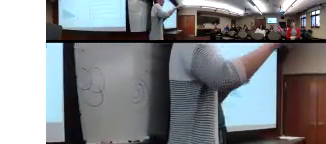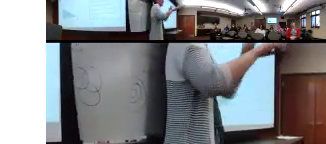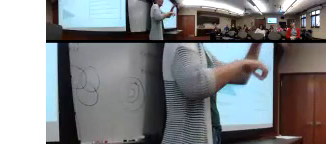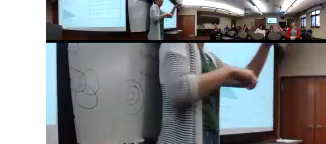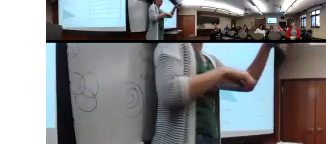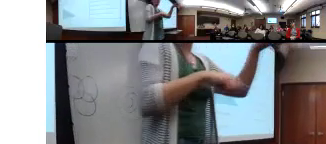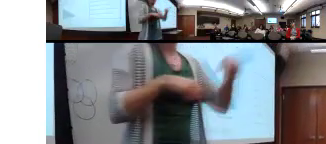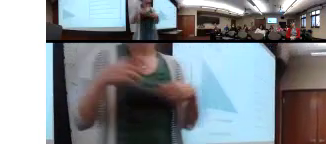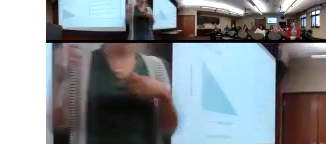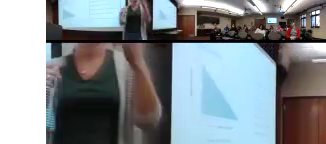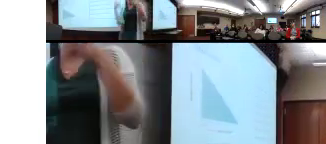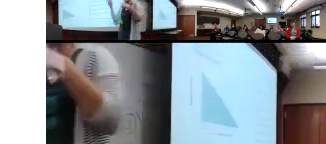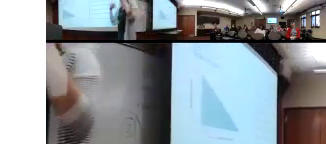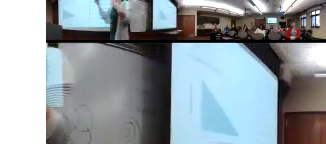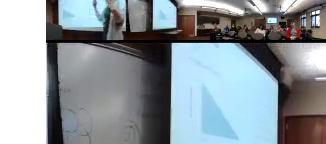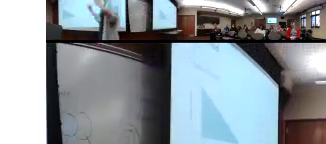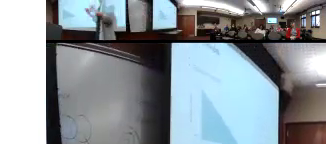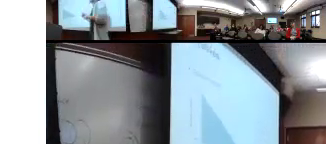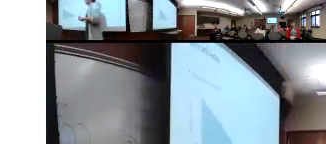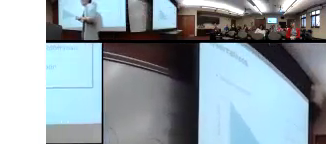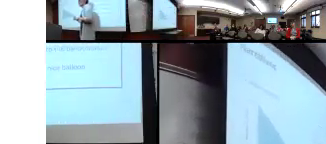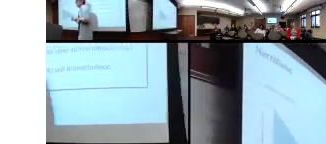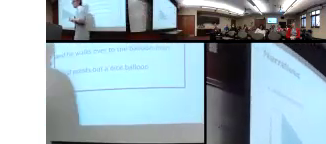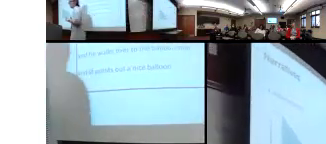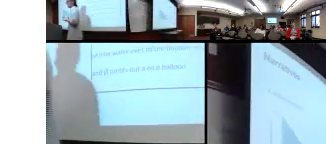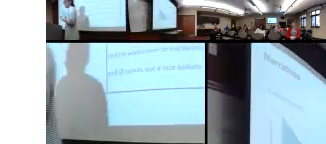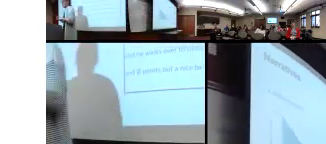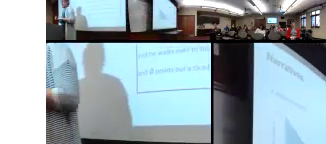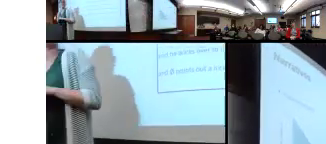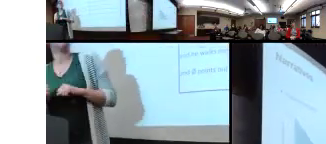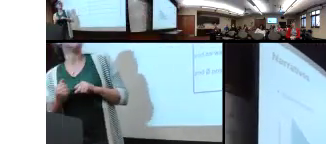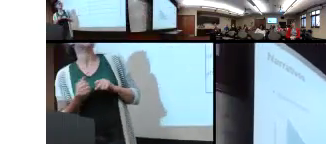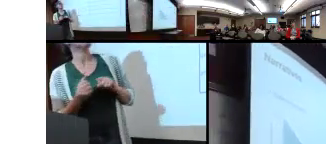he, and then the first man, right? So keeping track of who it is that you're talking about.